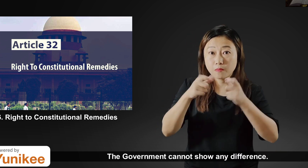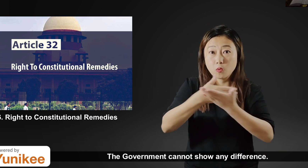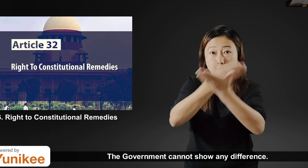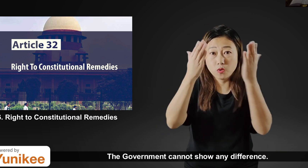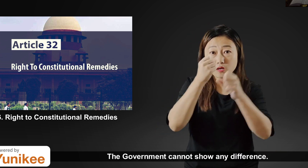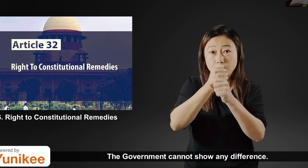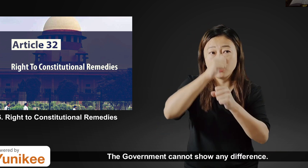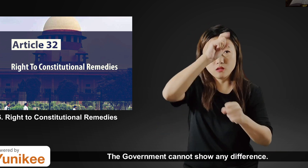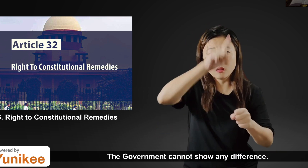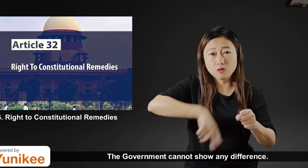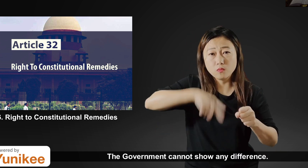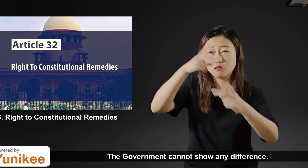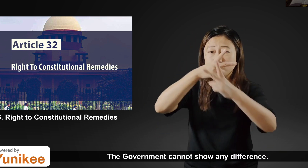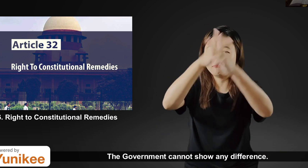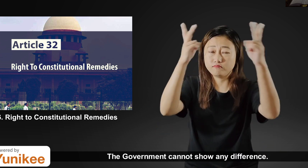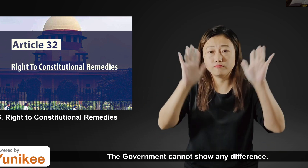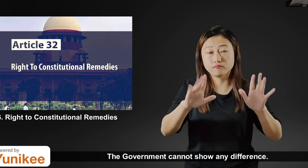the government cannot show any difference